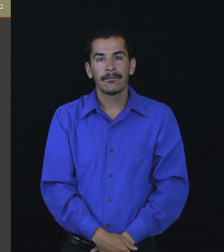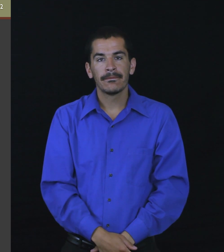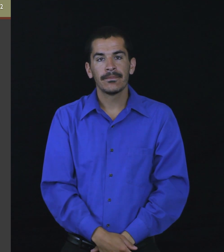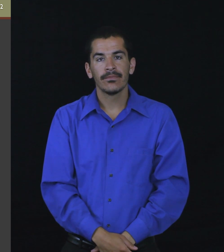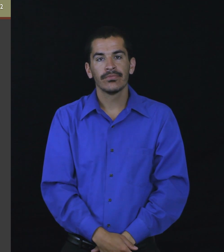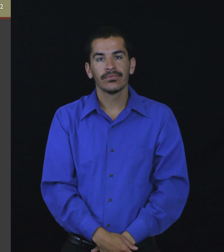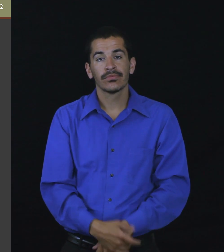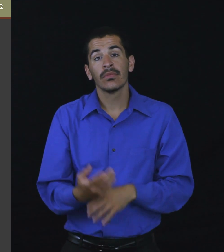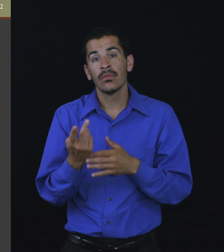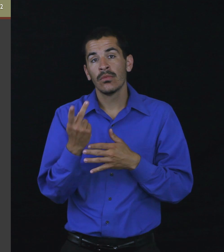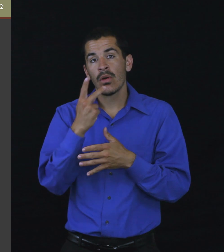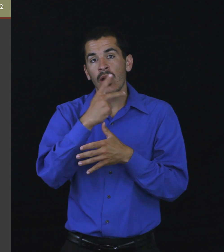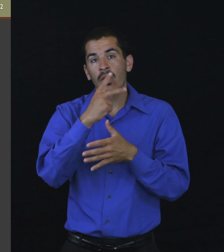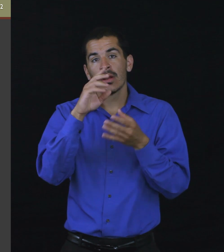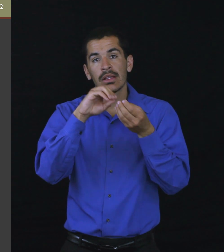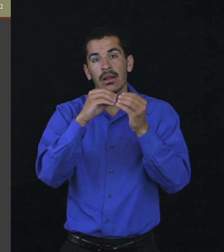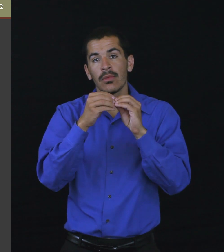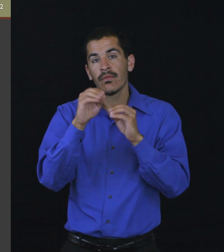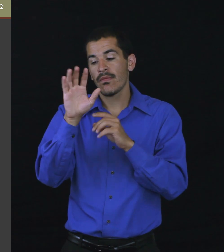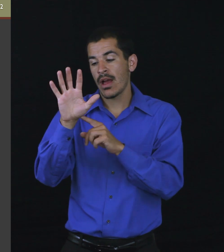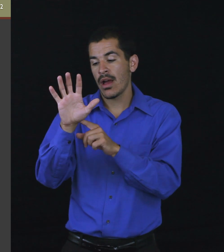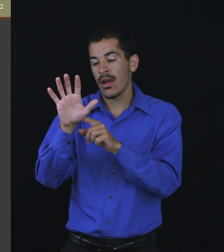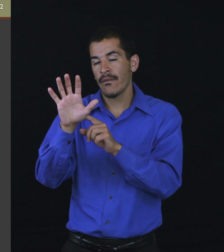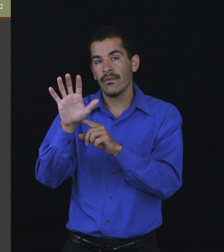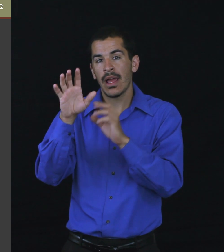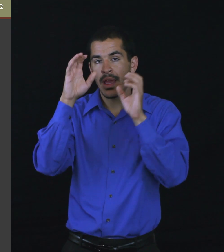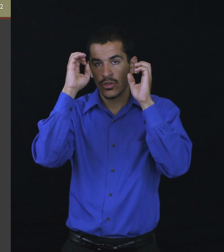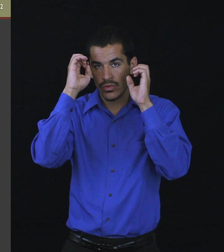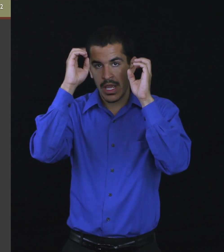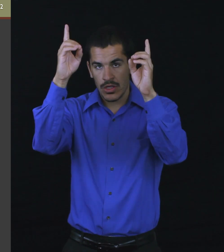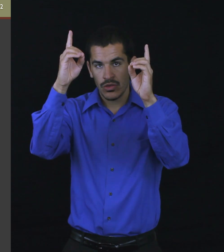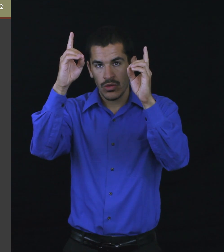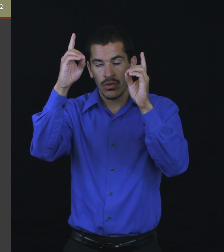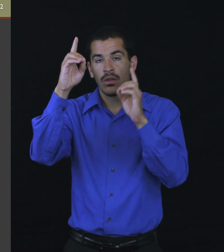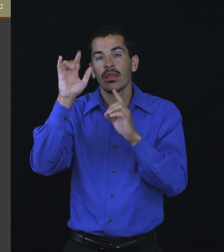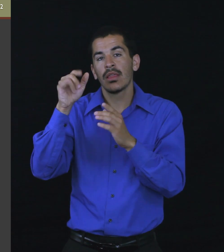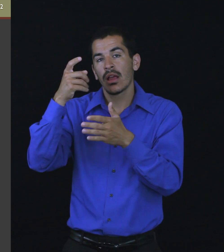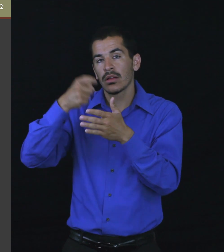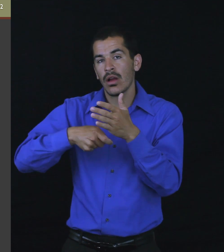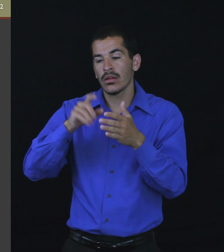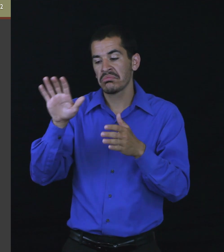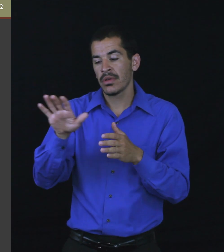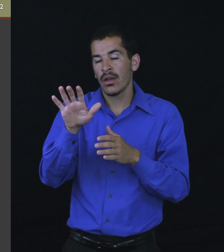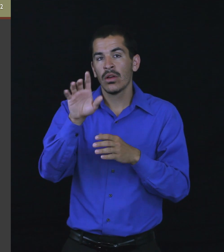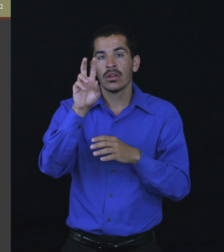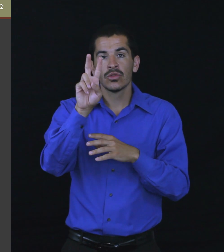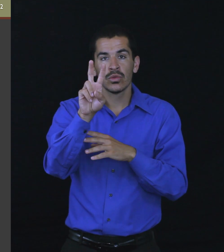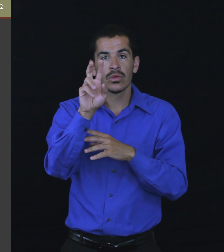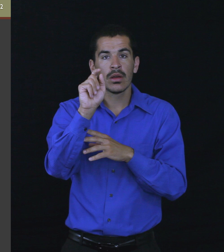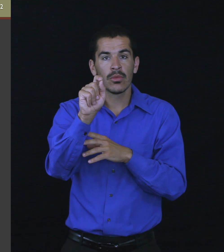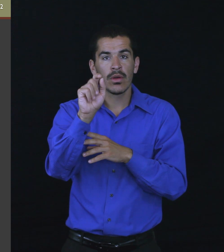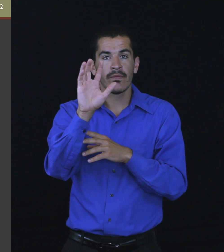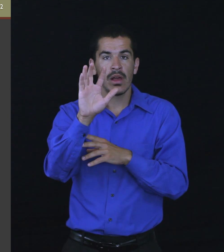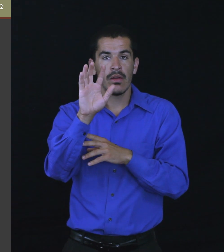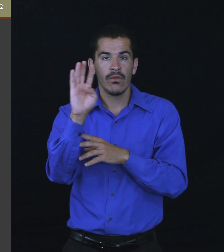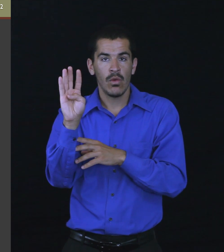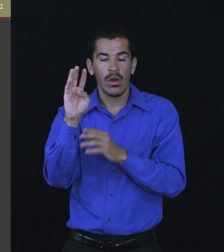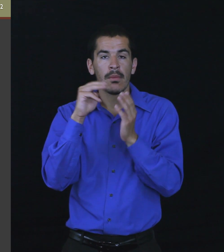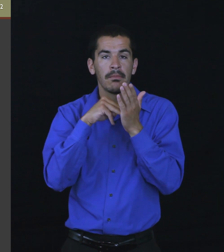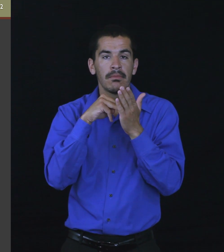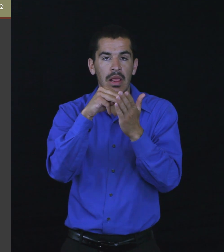For priority 5, educational, it would cost around $2.54